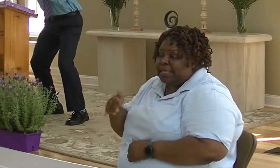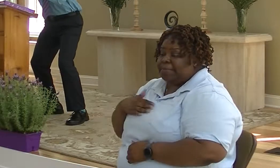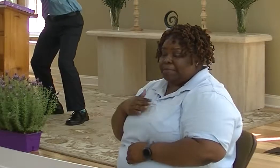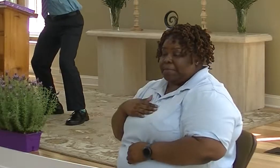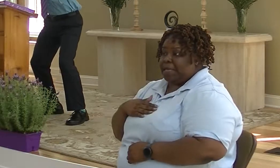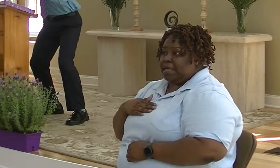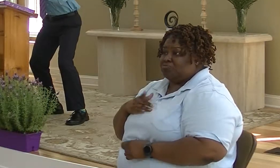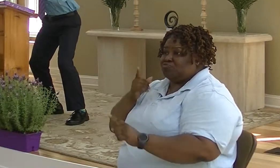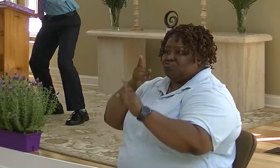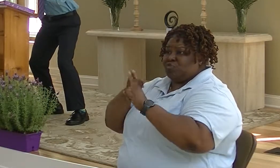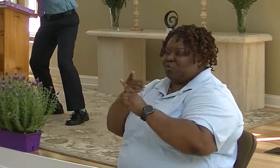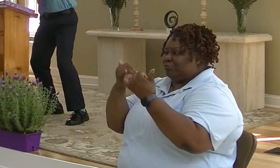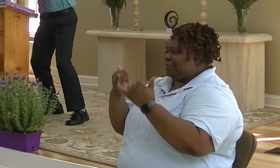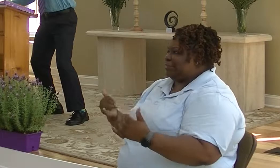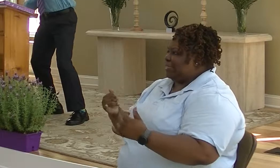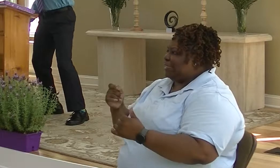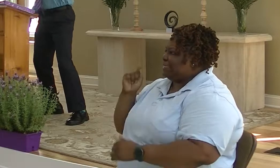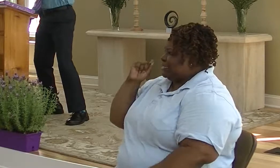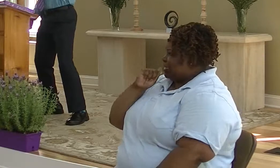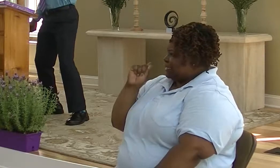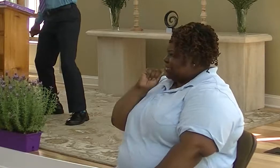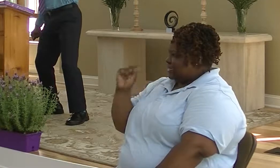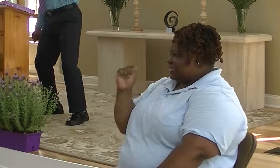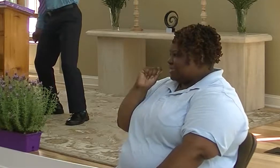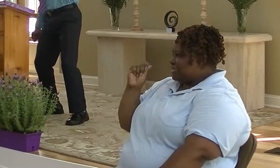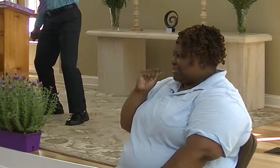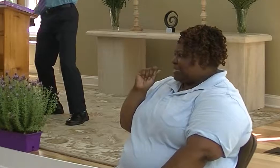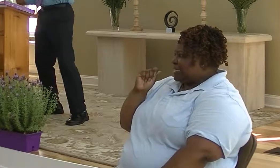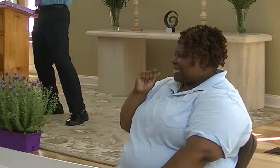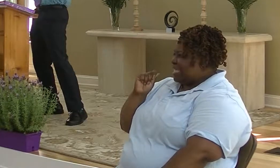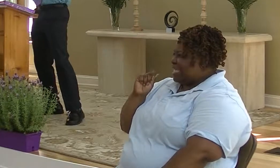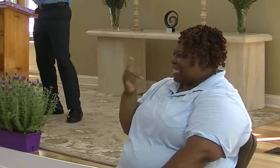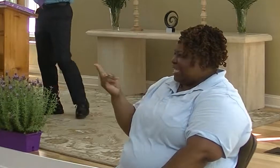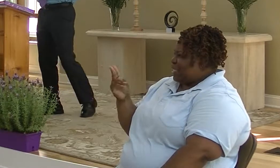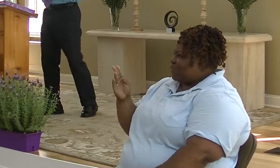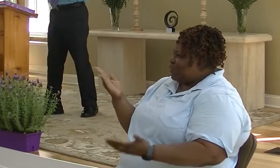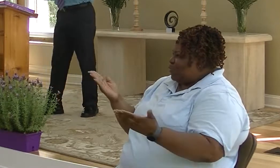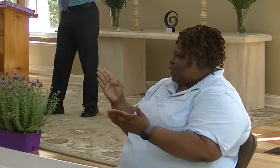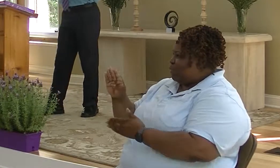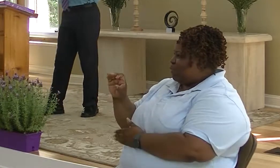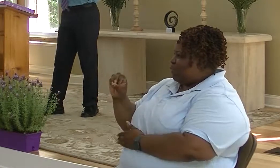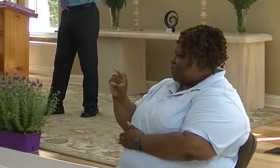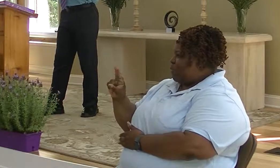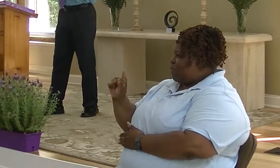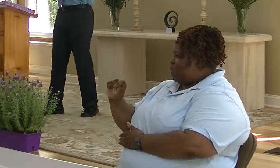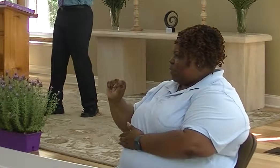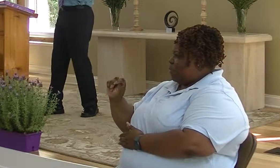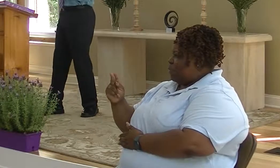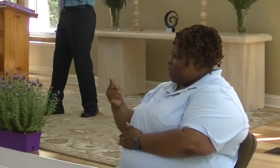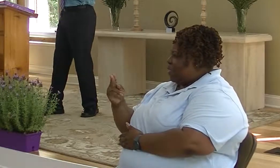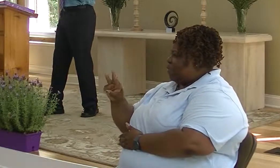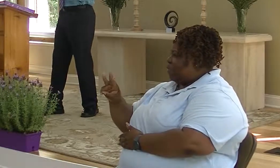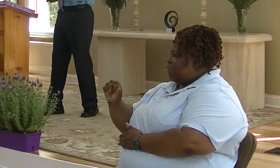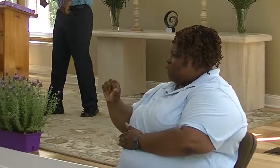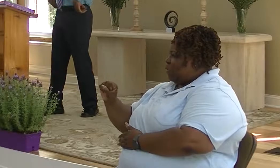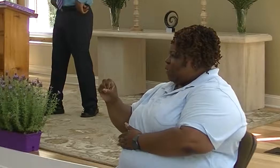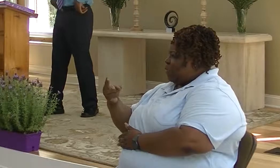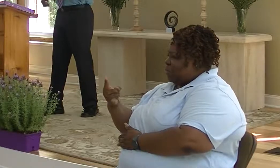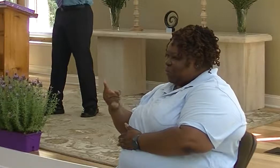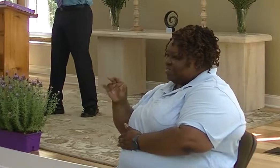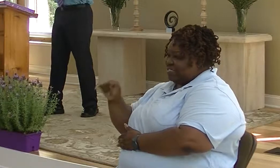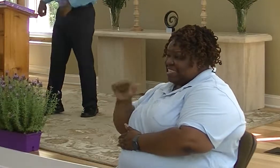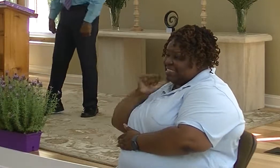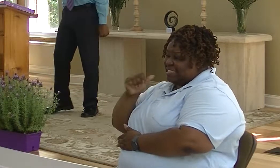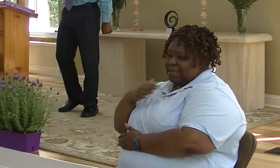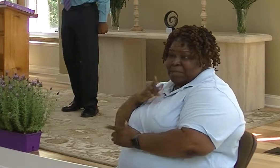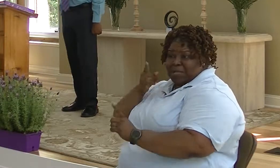to brush my teeth and use mouthwash. Like, I don't make that a goal. Unless my dentist said, Ray, you haven't been,